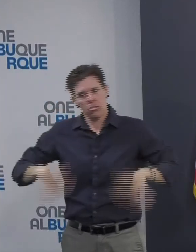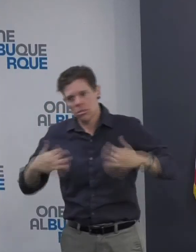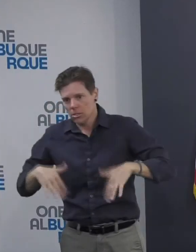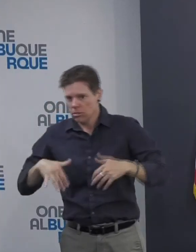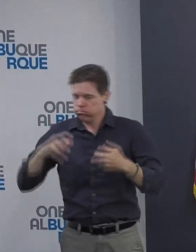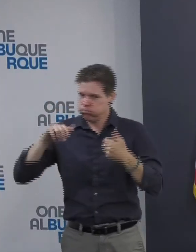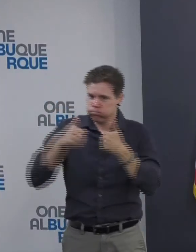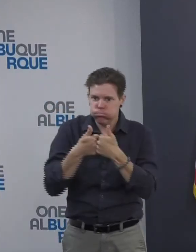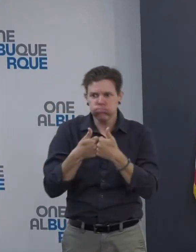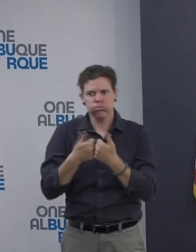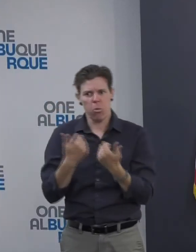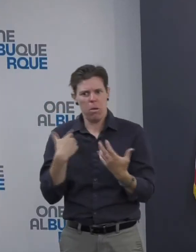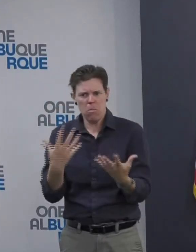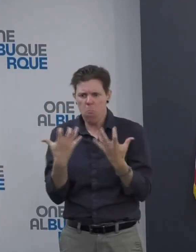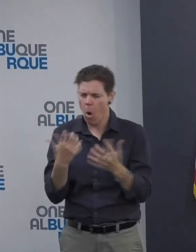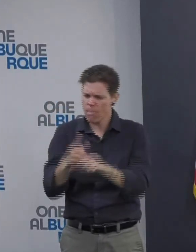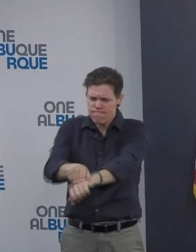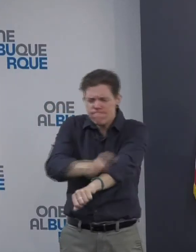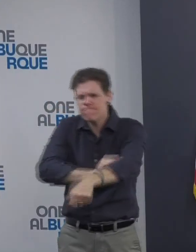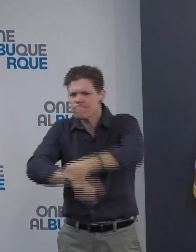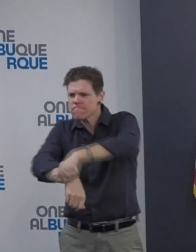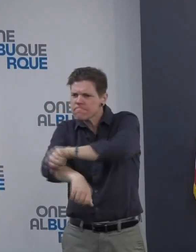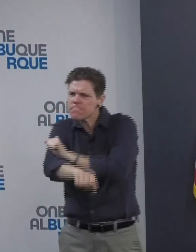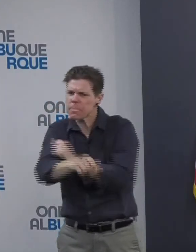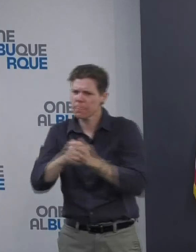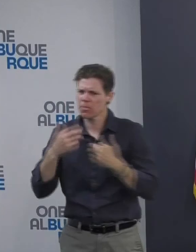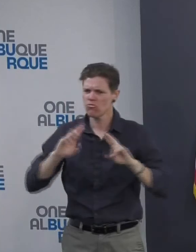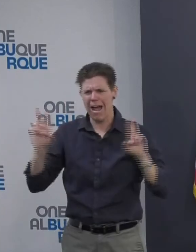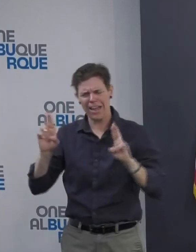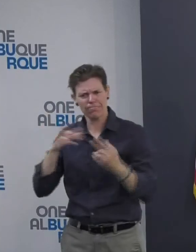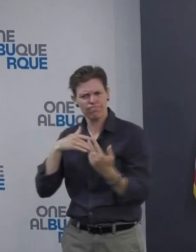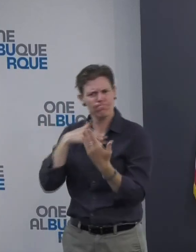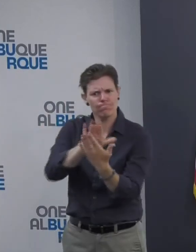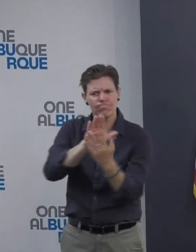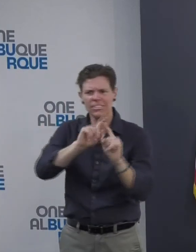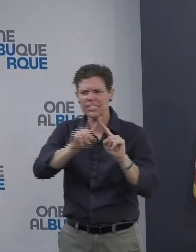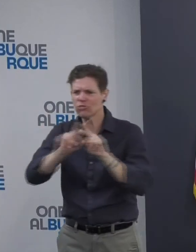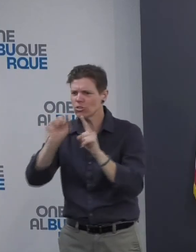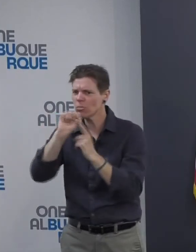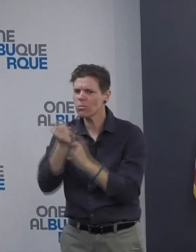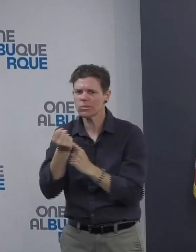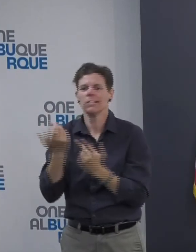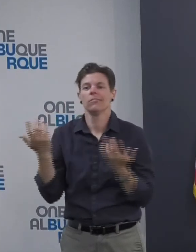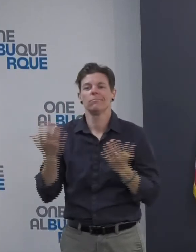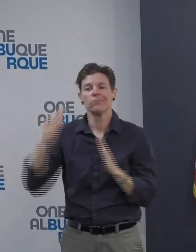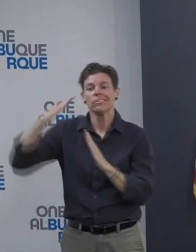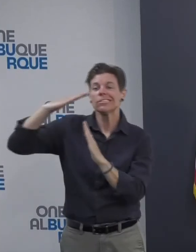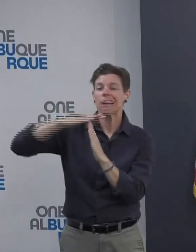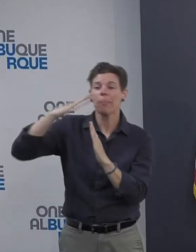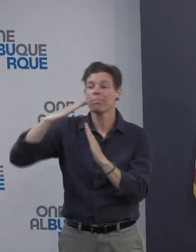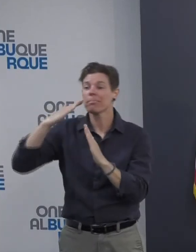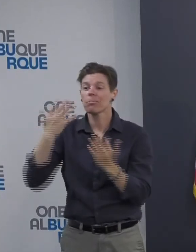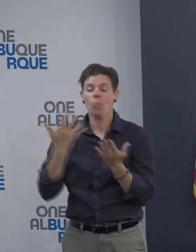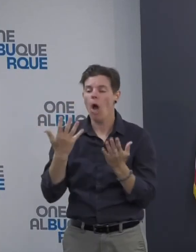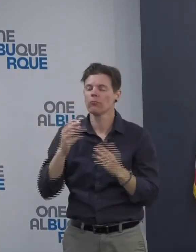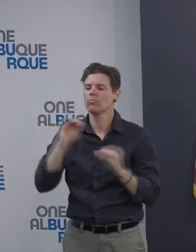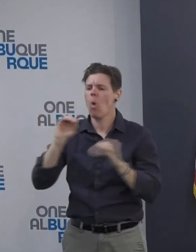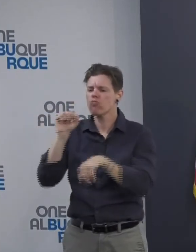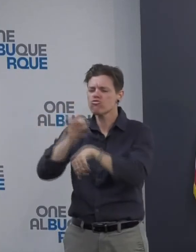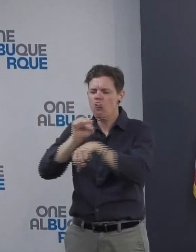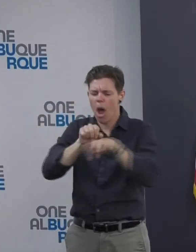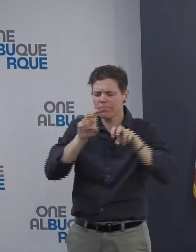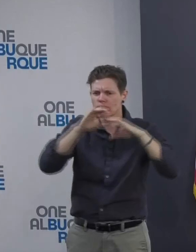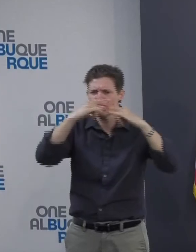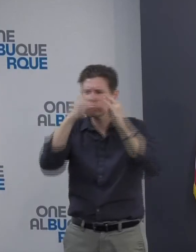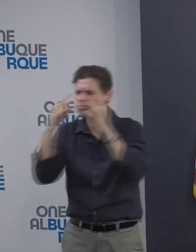that. And the biggest challenge, of course, is that we can't have job fairs and in-person visits and so forth. So we've been using a number of different avenues, including